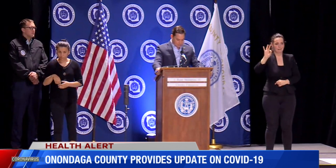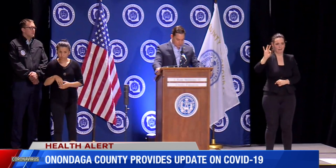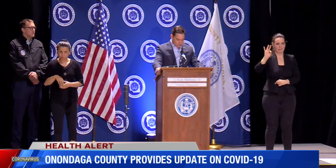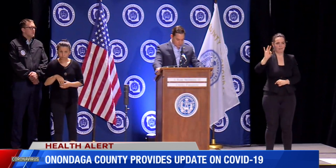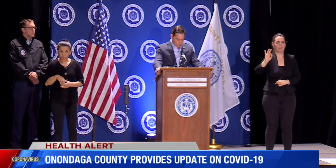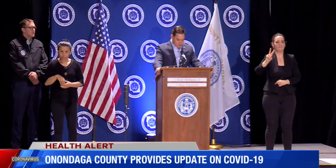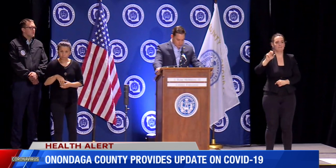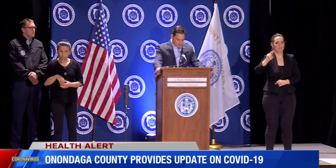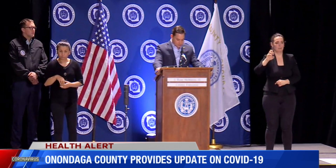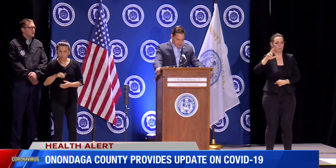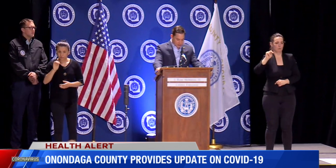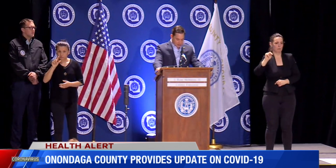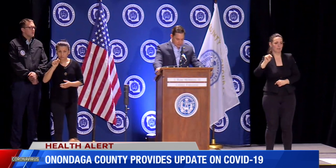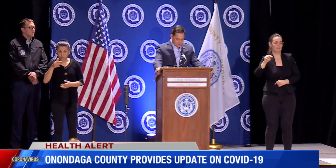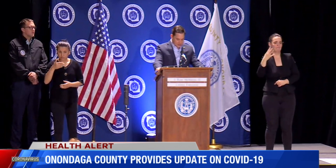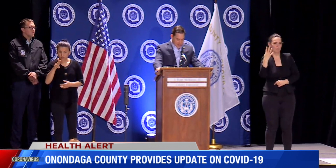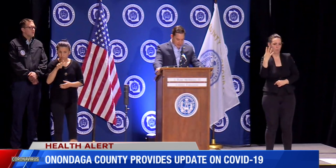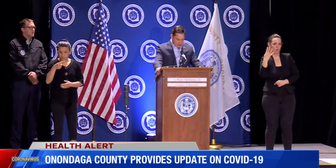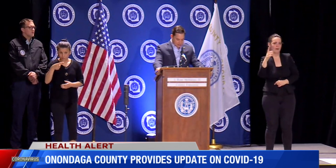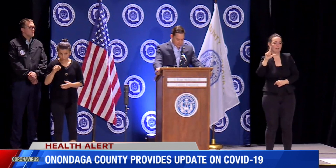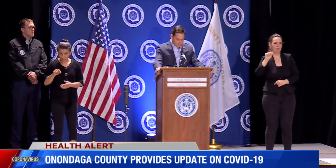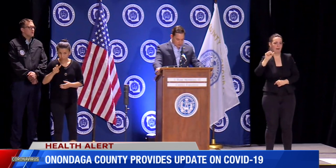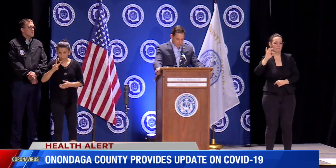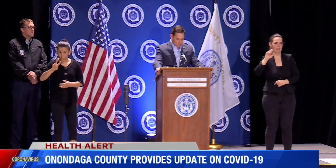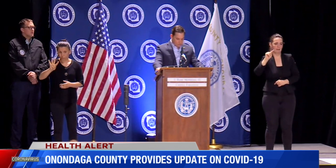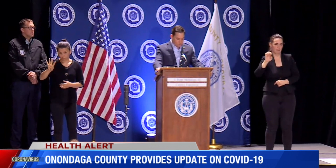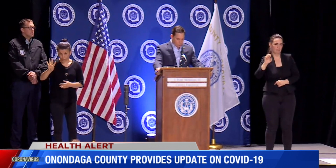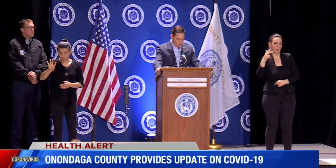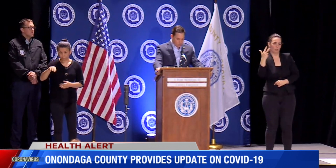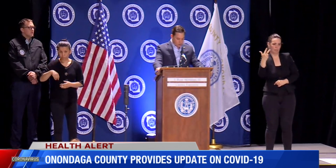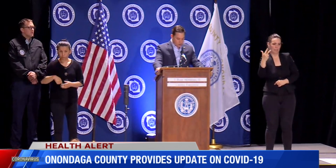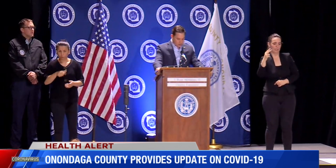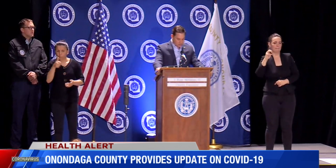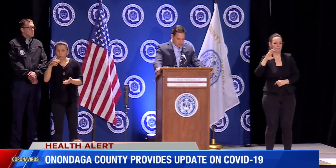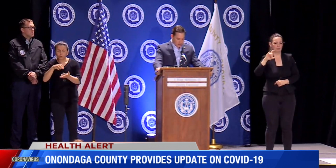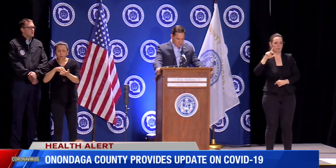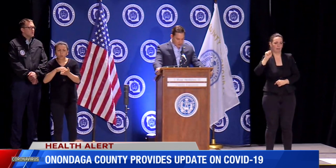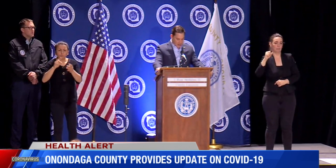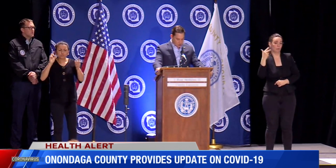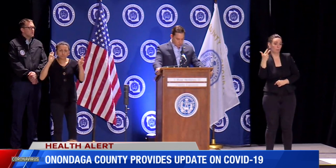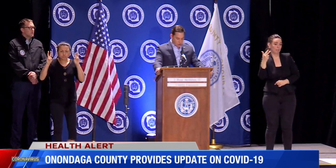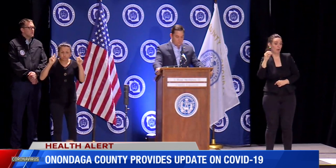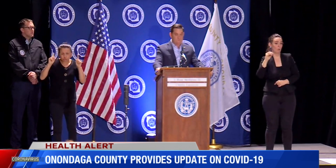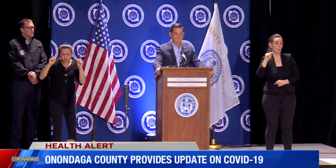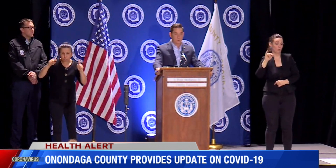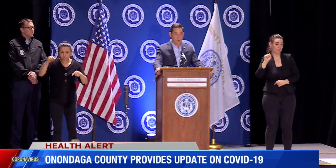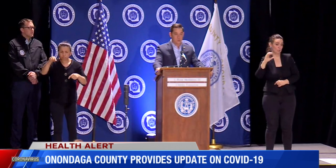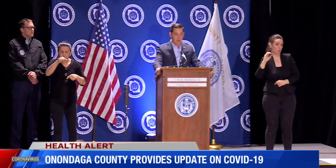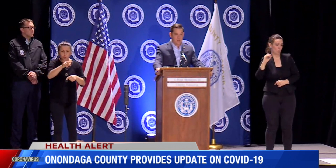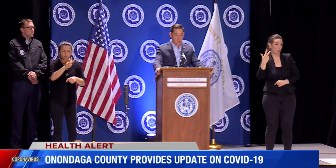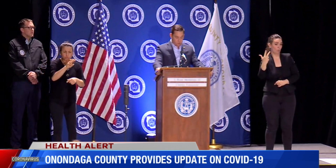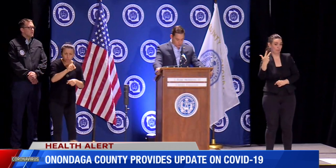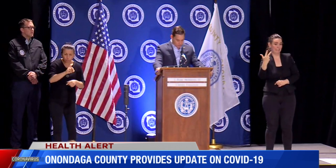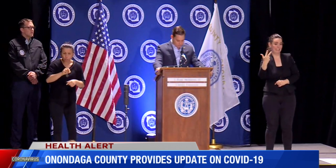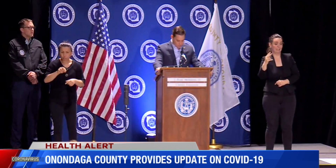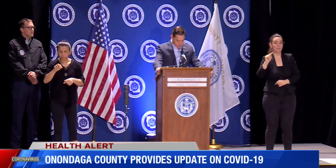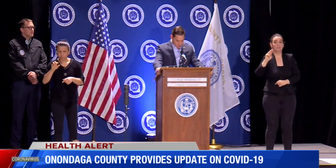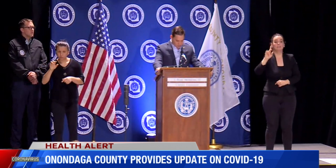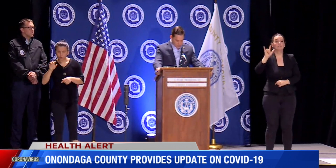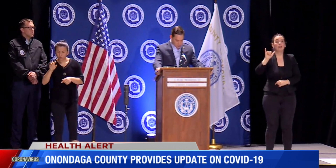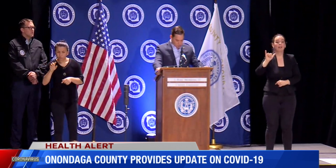Lysander, 11. Town of Skinny Atlas, 9. Town of Van Buren, 4. Lafayette, 3. Marcellus,